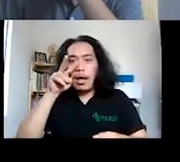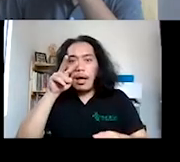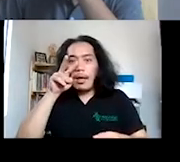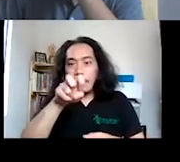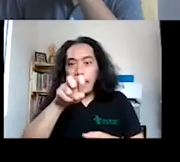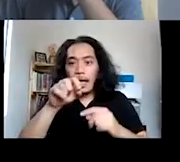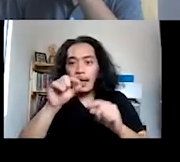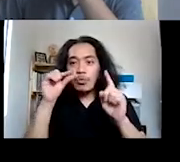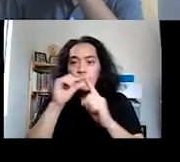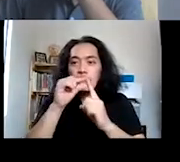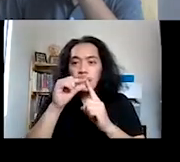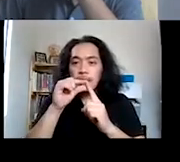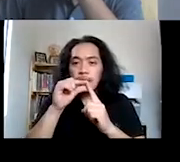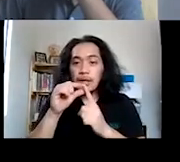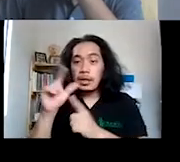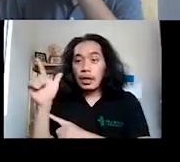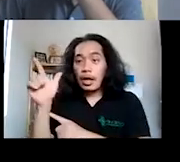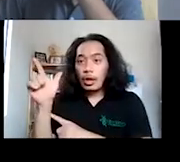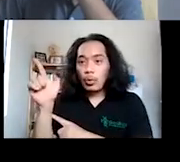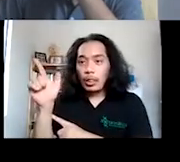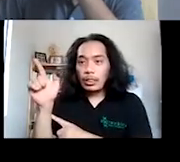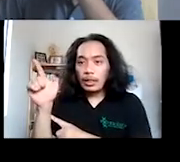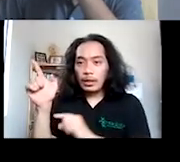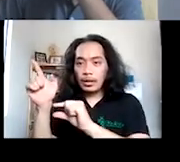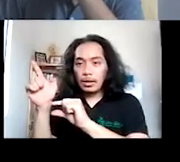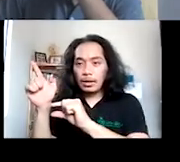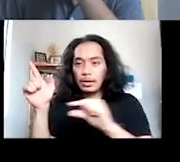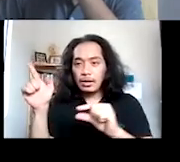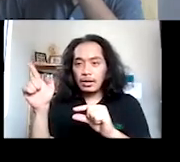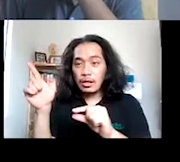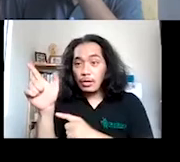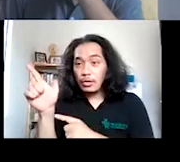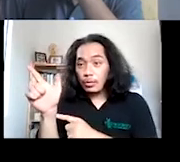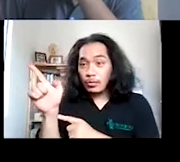certain signs, and we saw the word